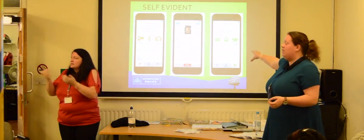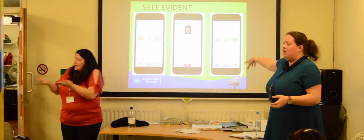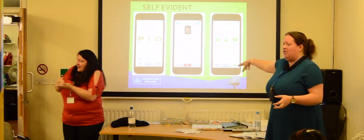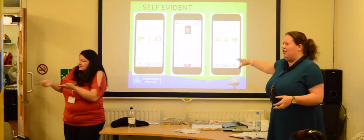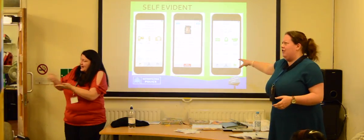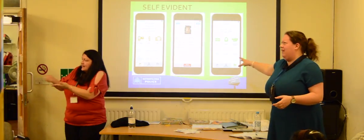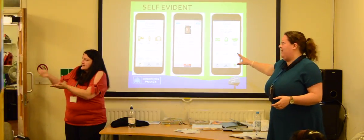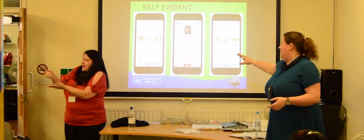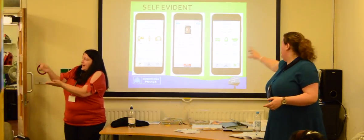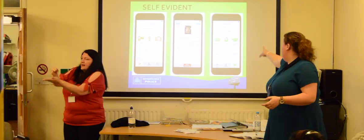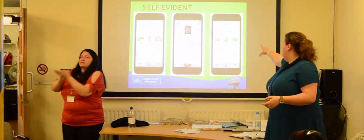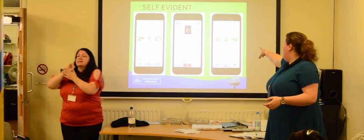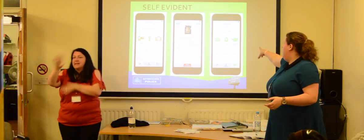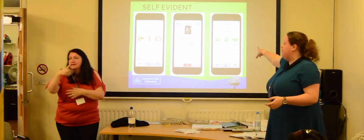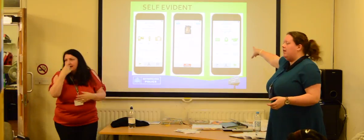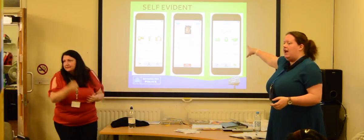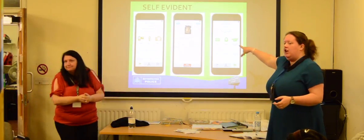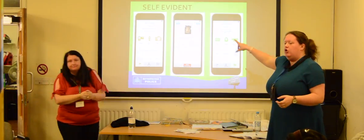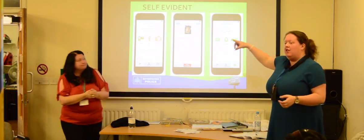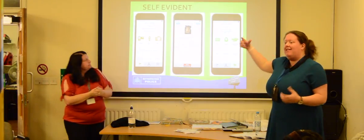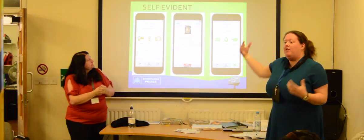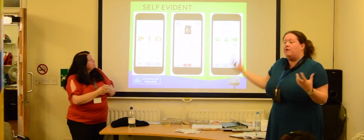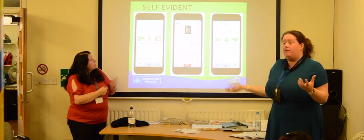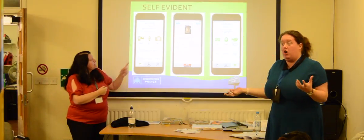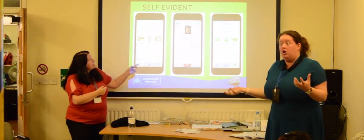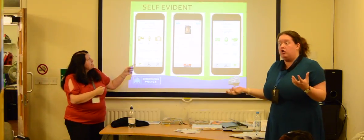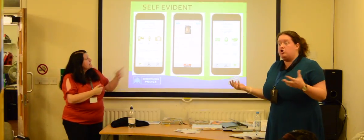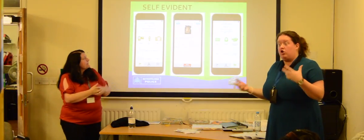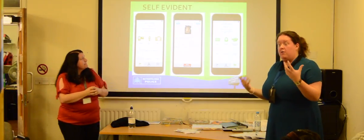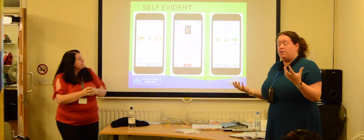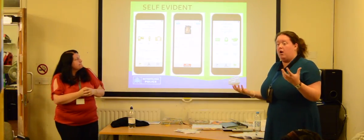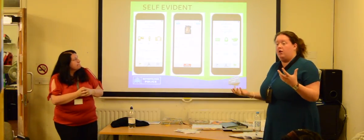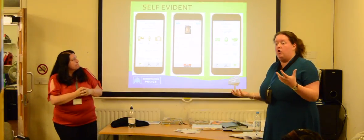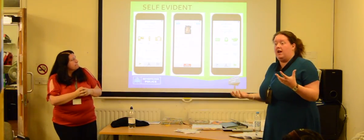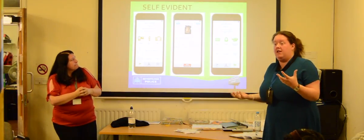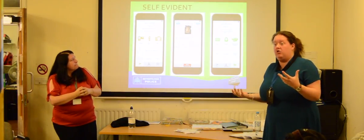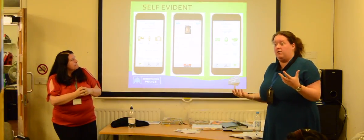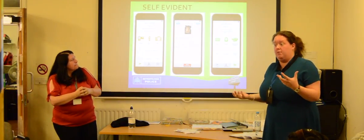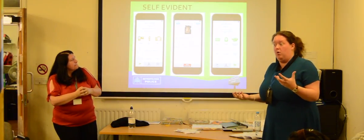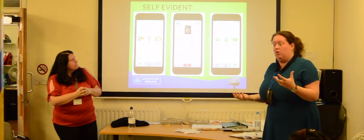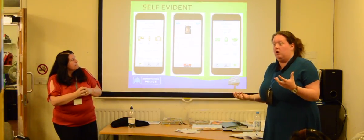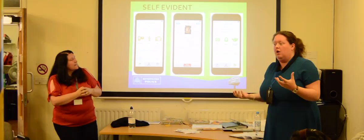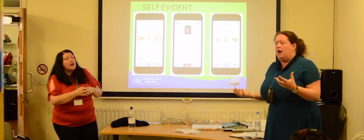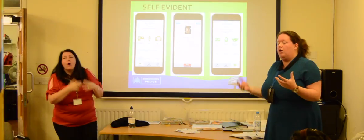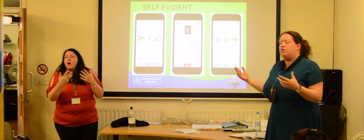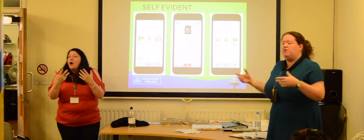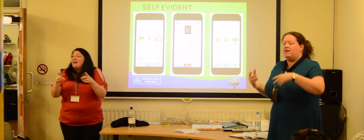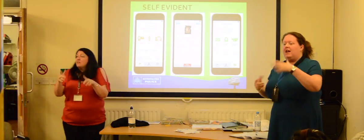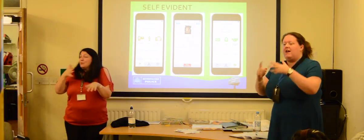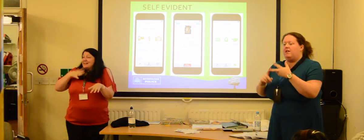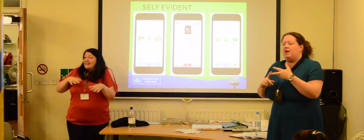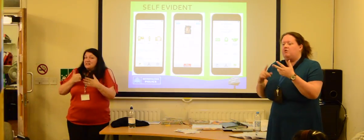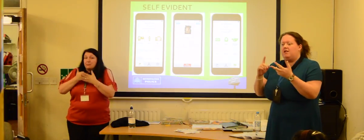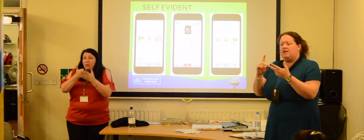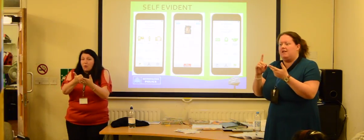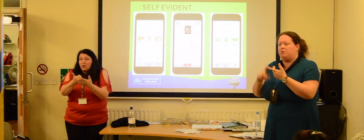that, it only works in London I think. You can self-refer to some of the partner organisations for support. And it also gives you